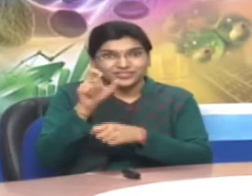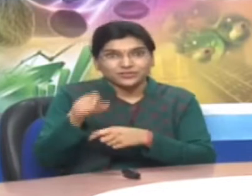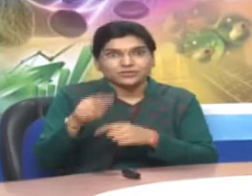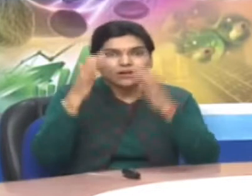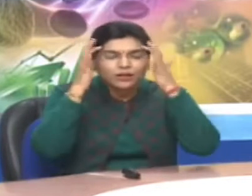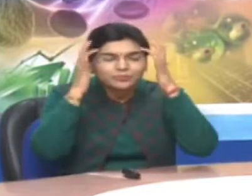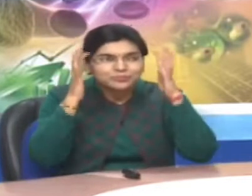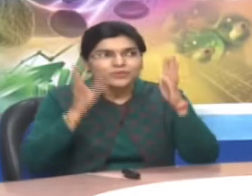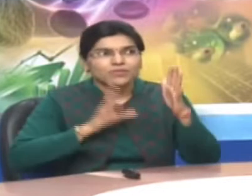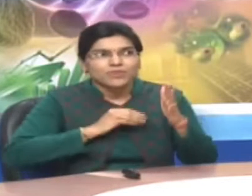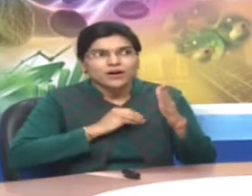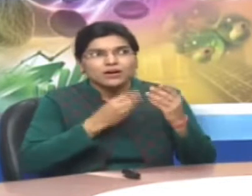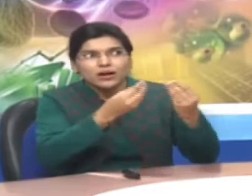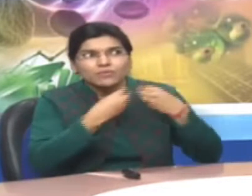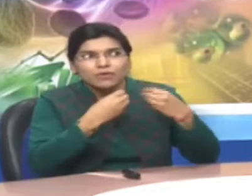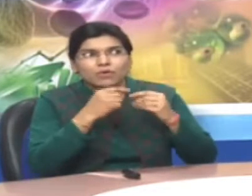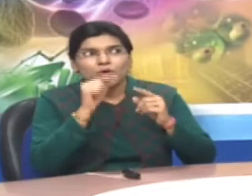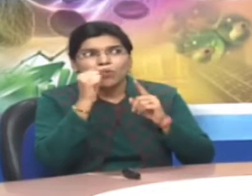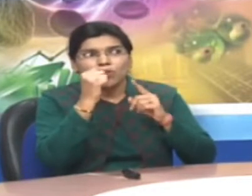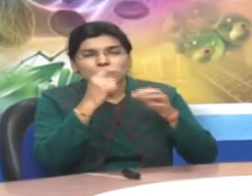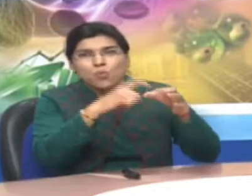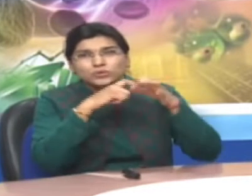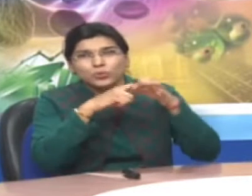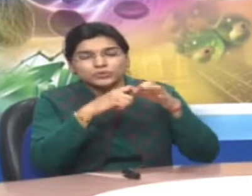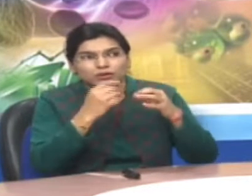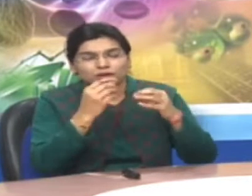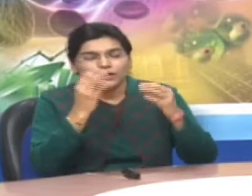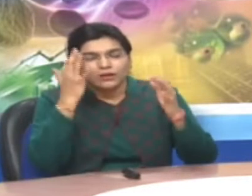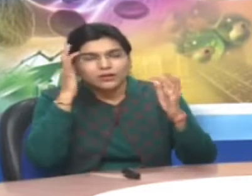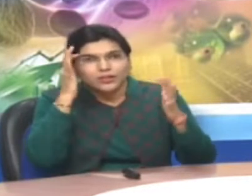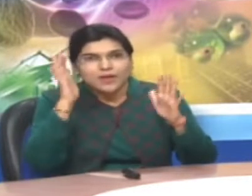Does the intruder carry out his threat?